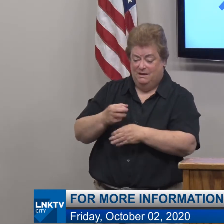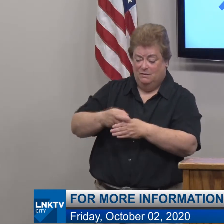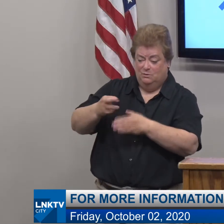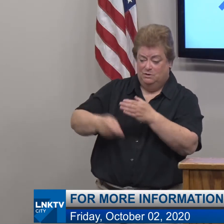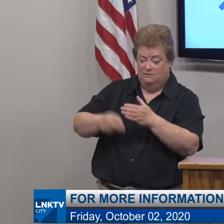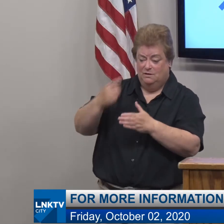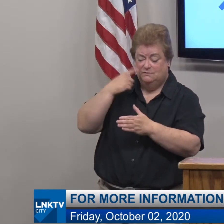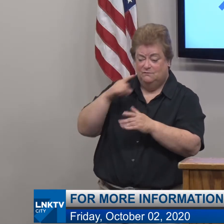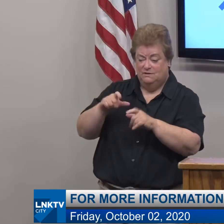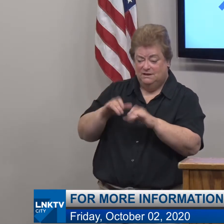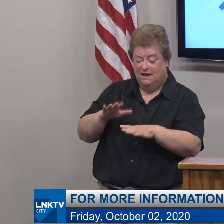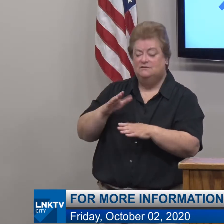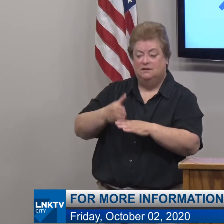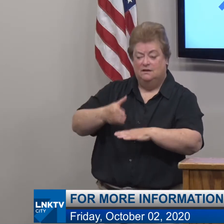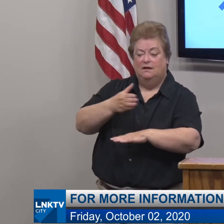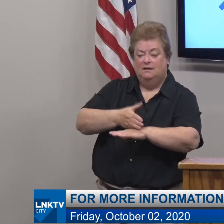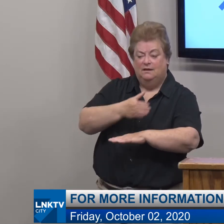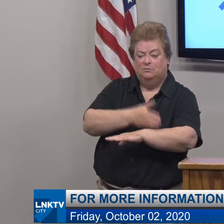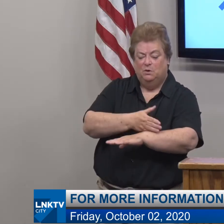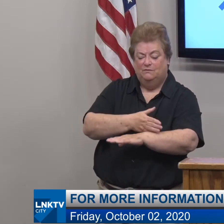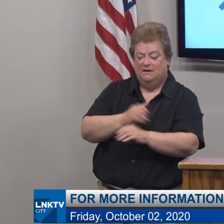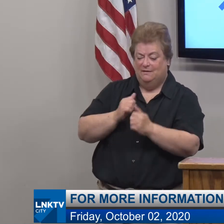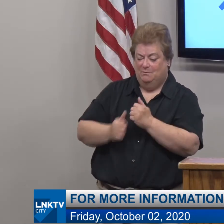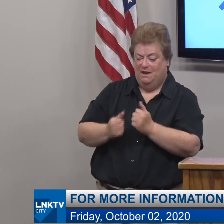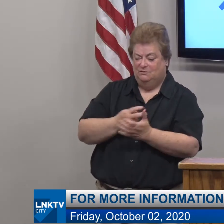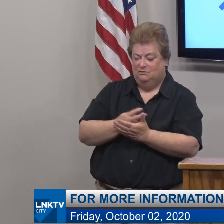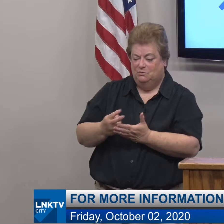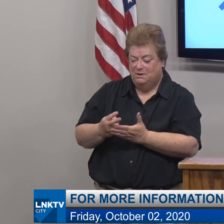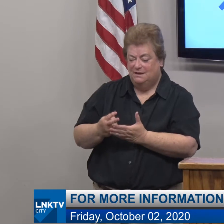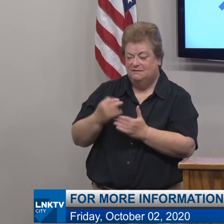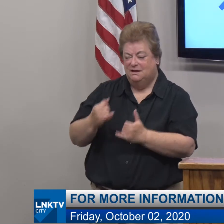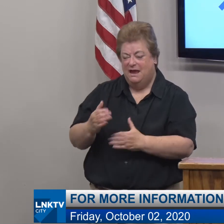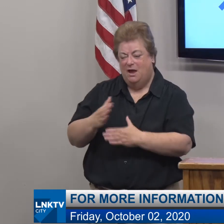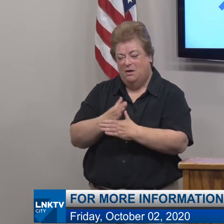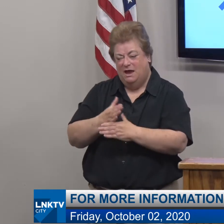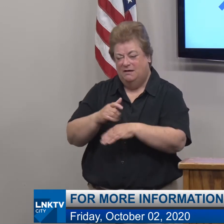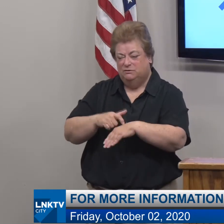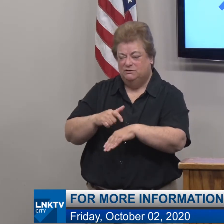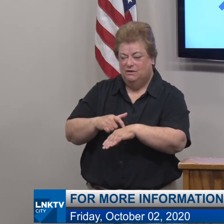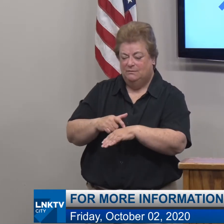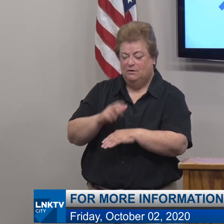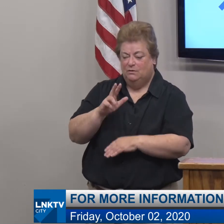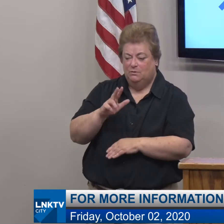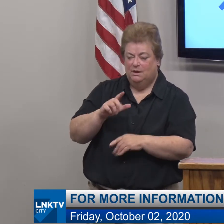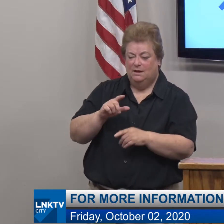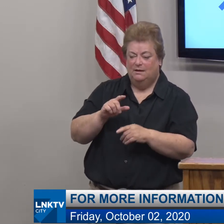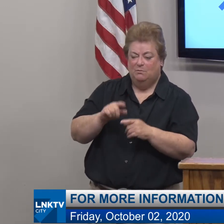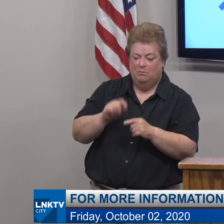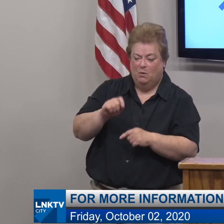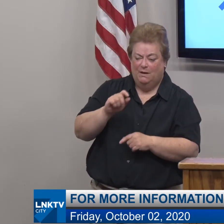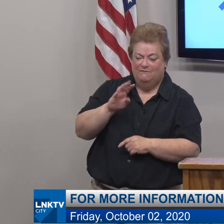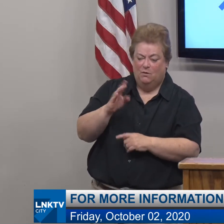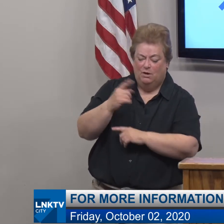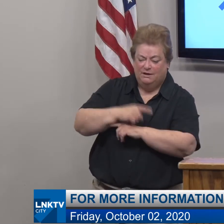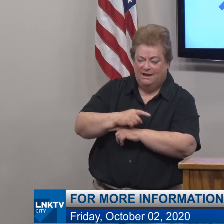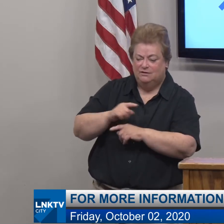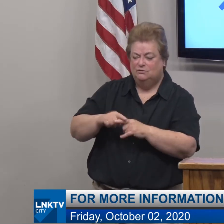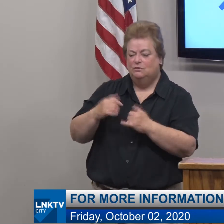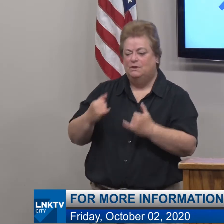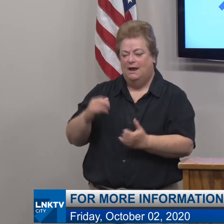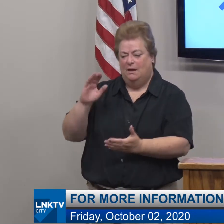been improving. Over the past 2 weeks, the average turnaround time has decreased from 3.4 days down to